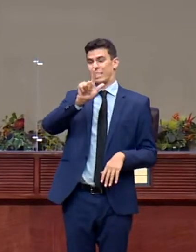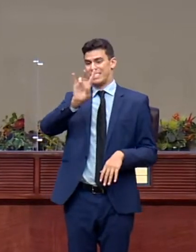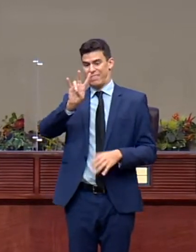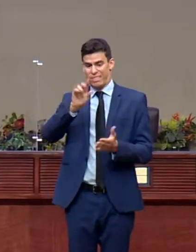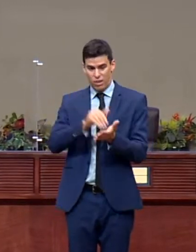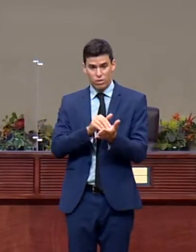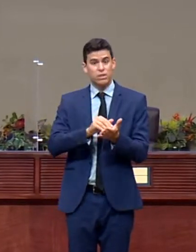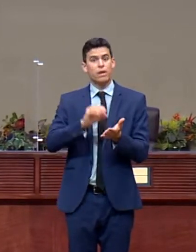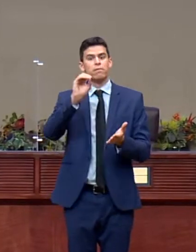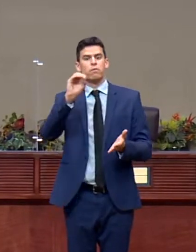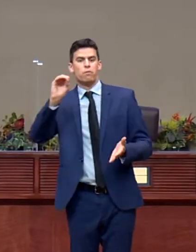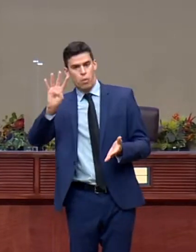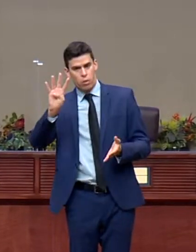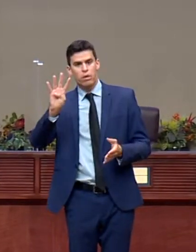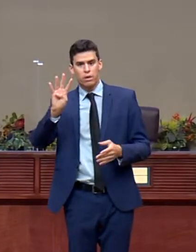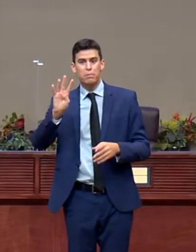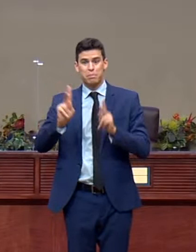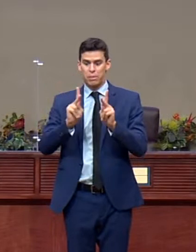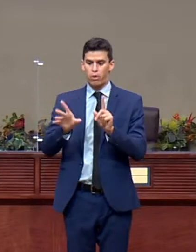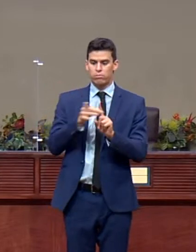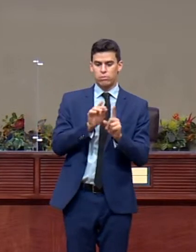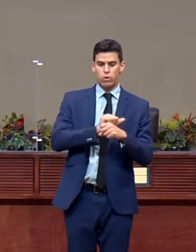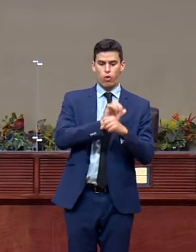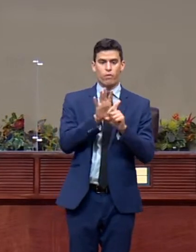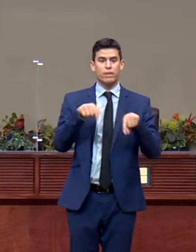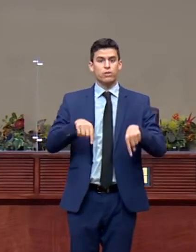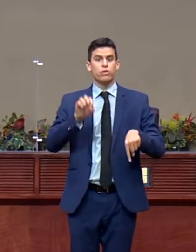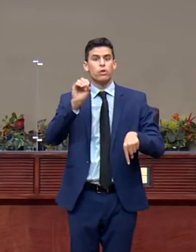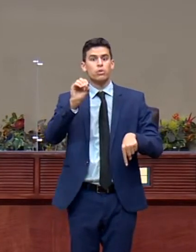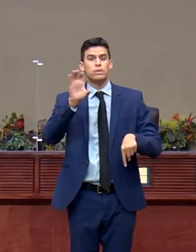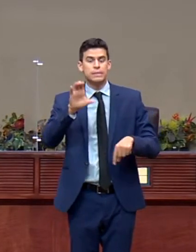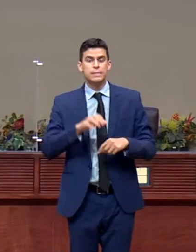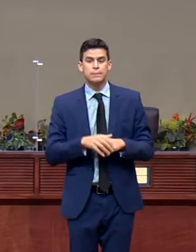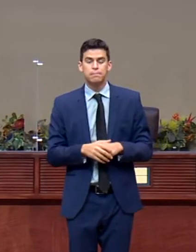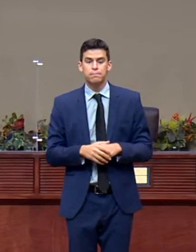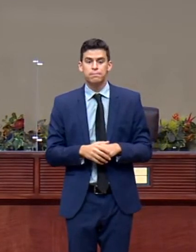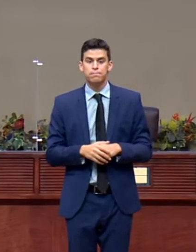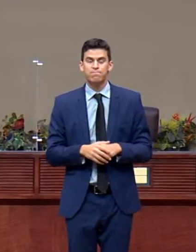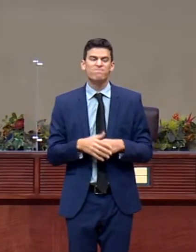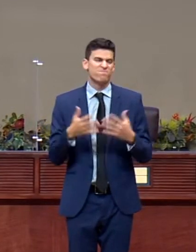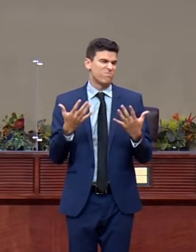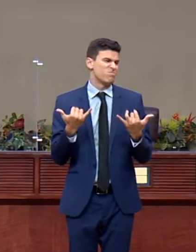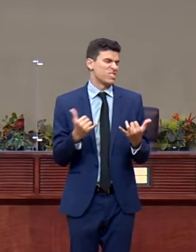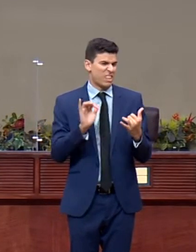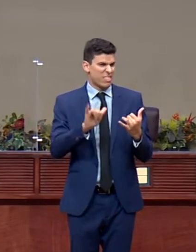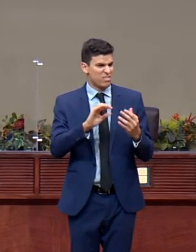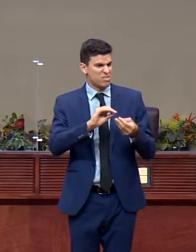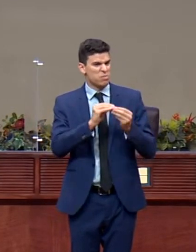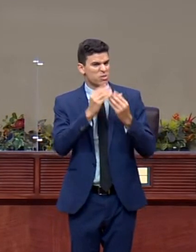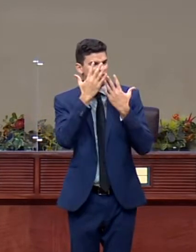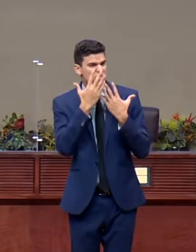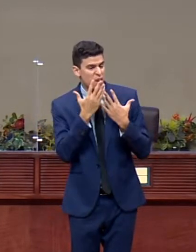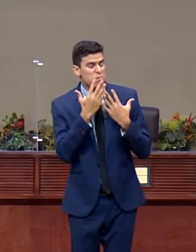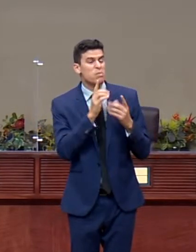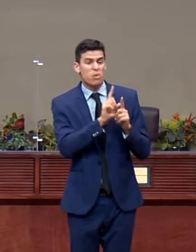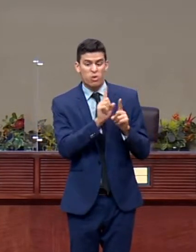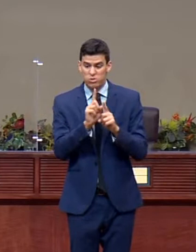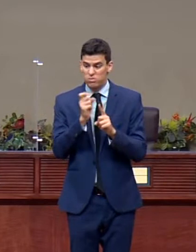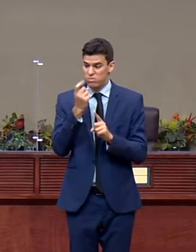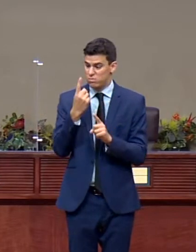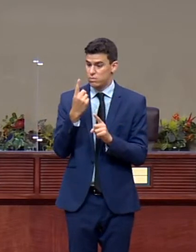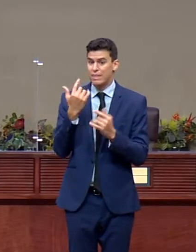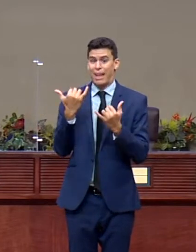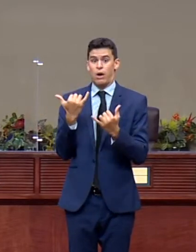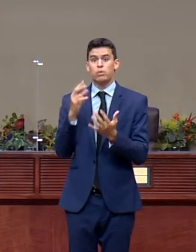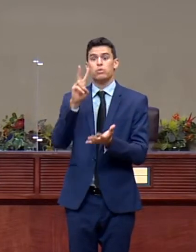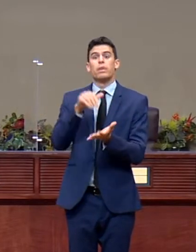227,004 cases in our county, and we have reached a sad milestone of about 2,000